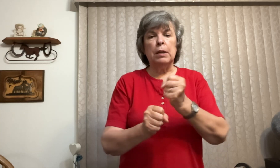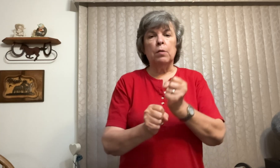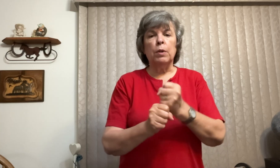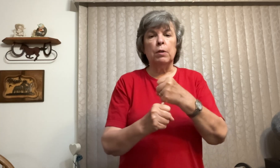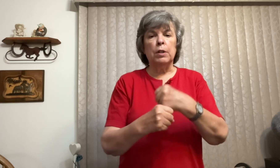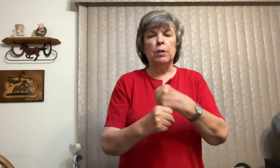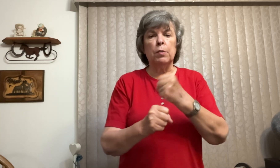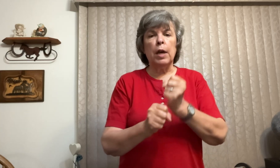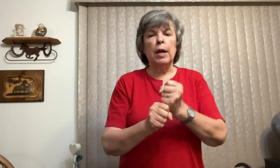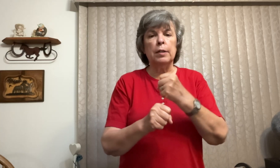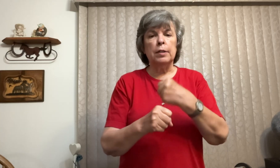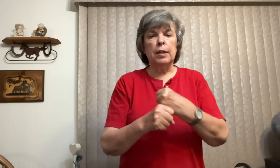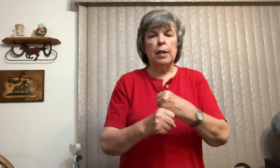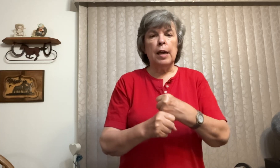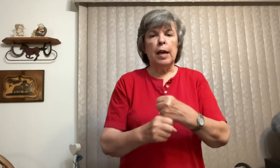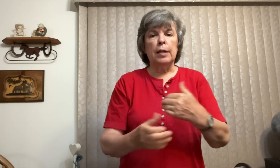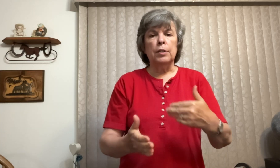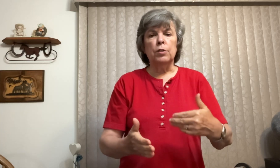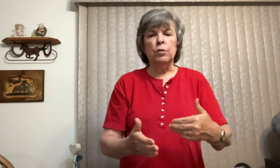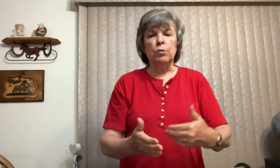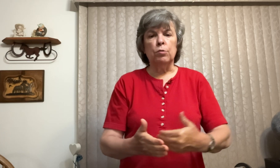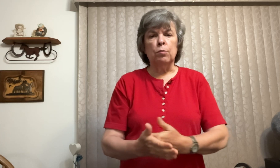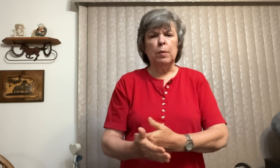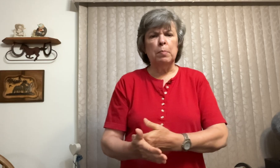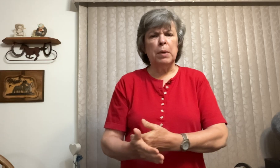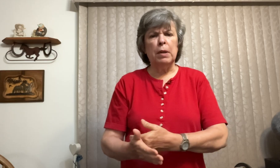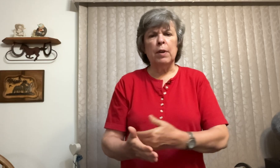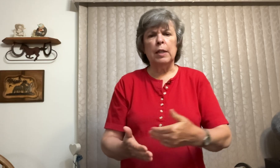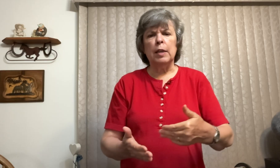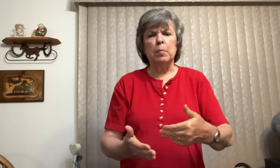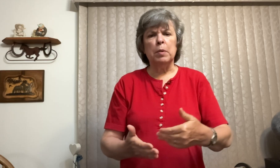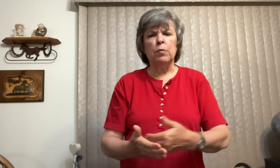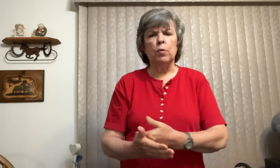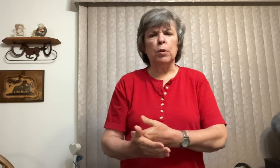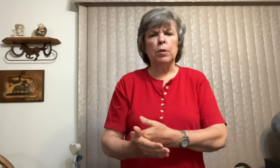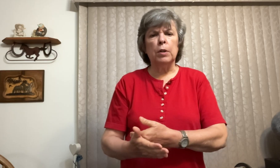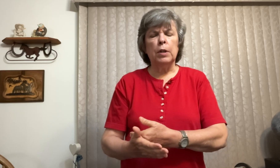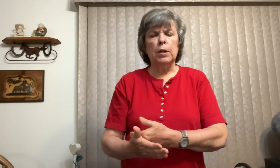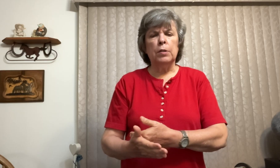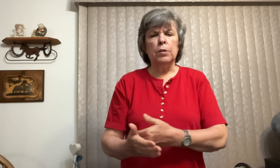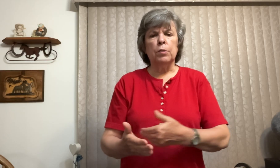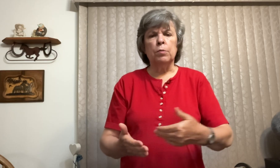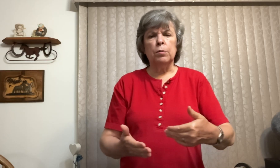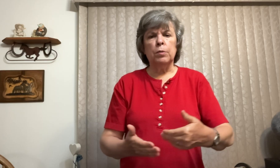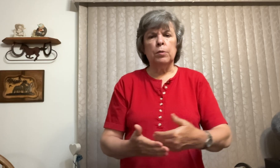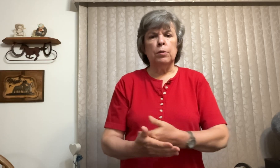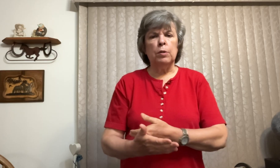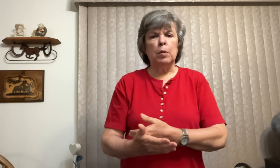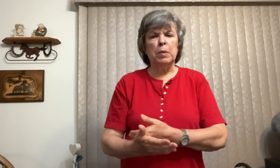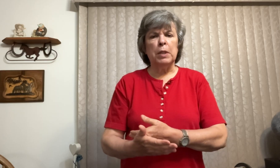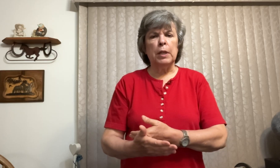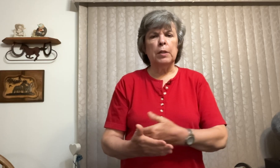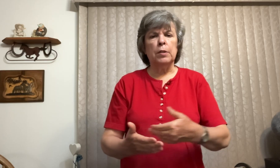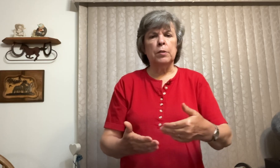we already know that. And new, we may have had that before. So come in like this,